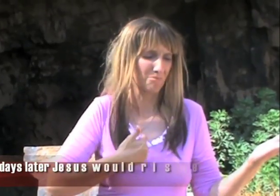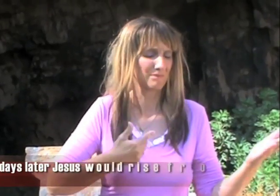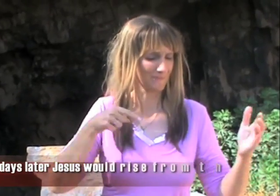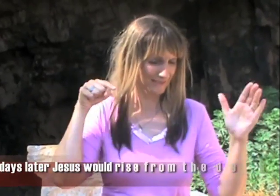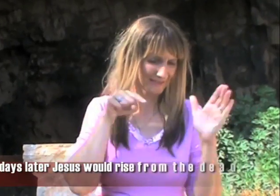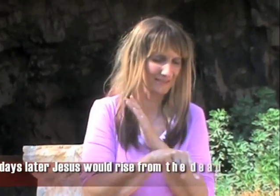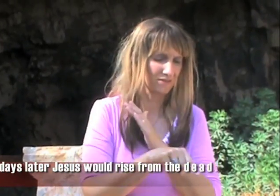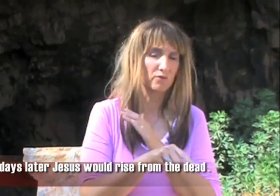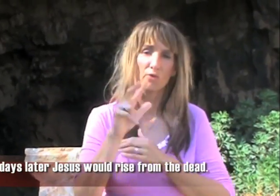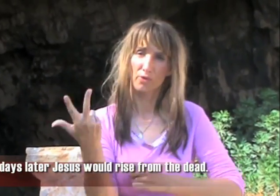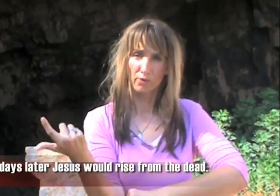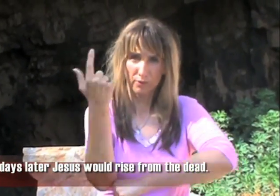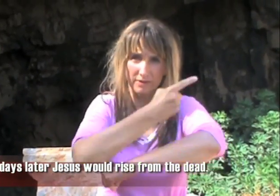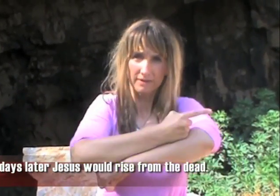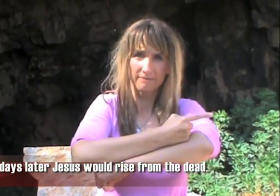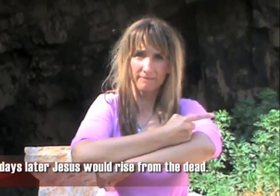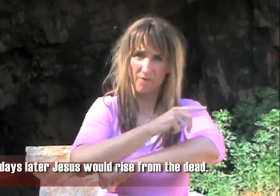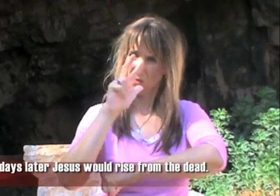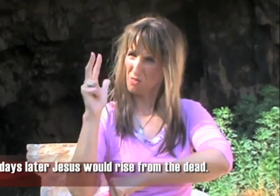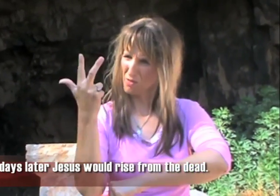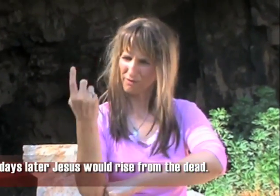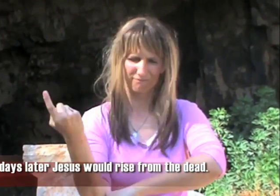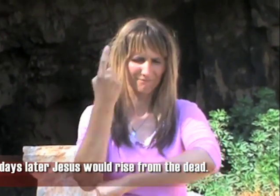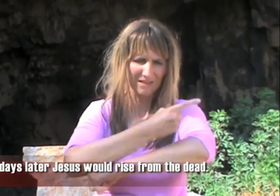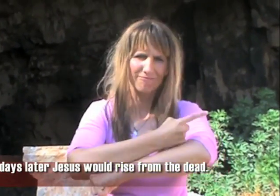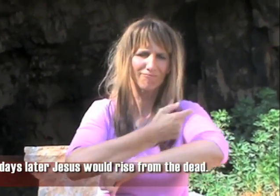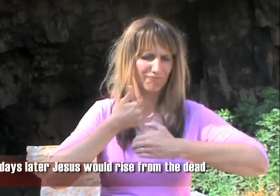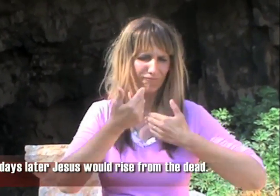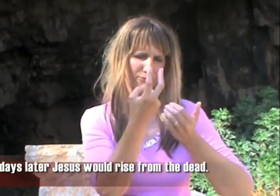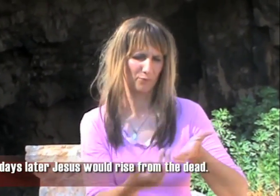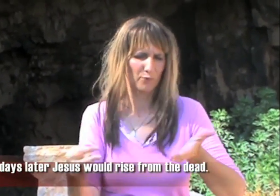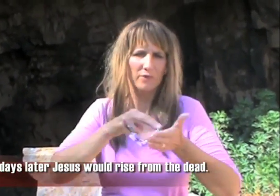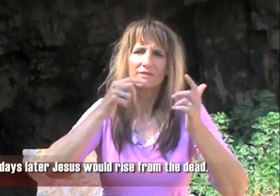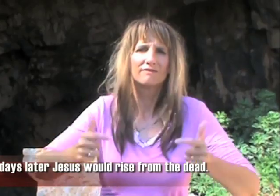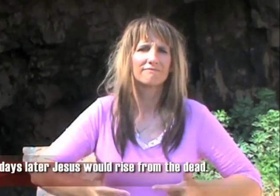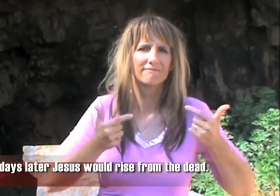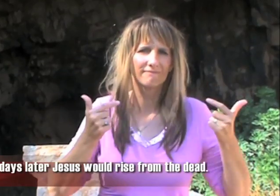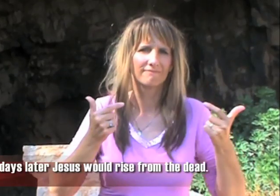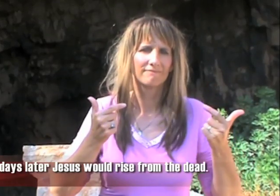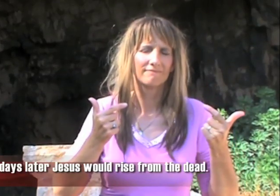killed, and on the 3rd day be raised to life.